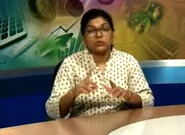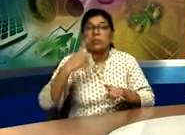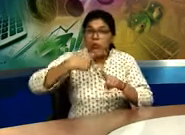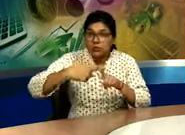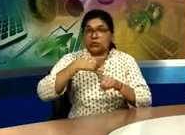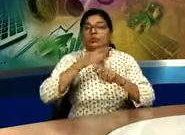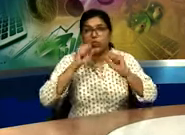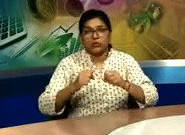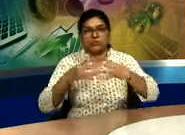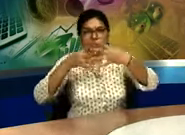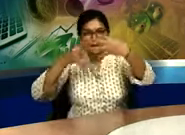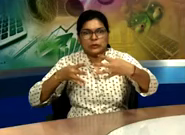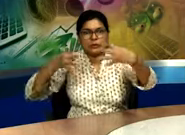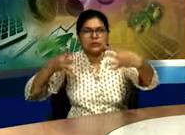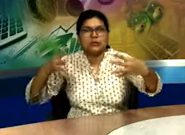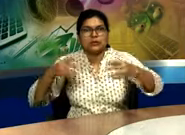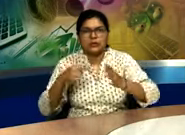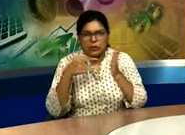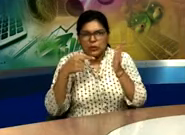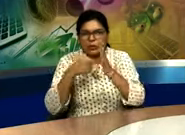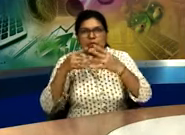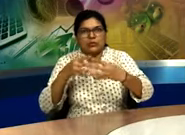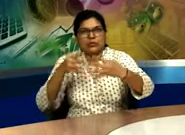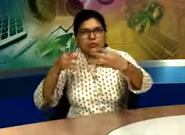she planted 300 saplings,